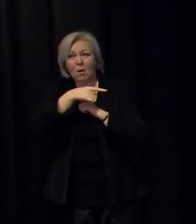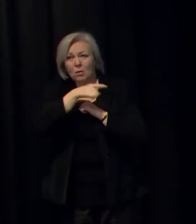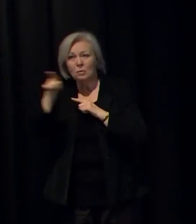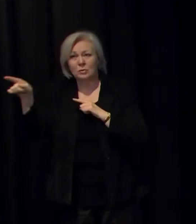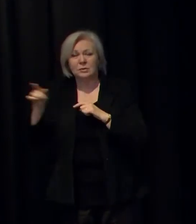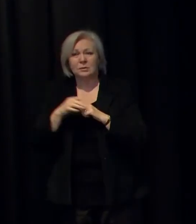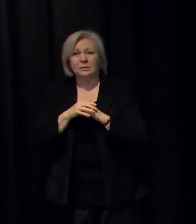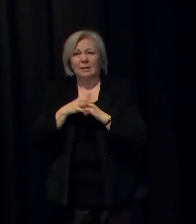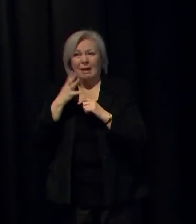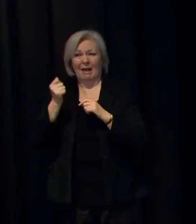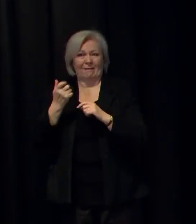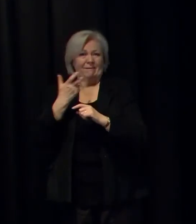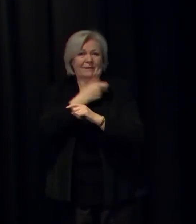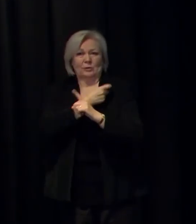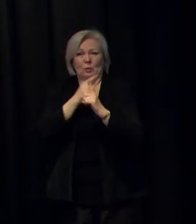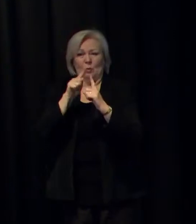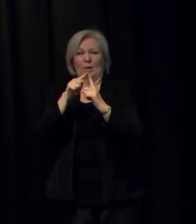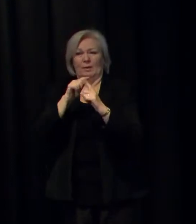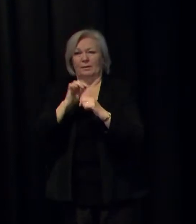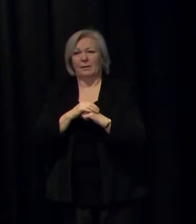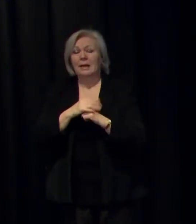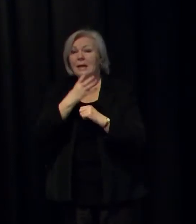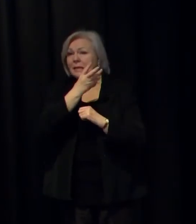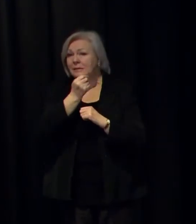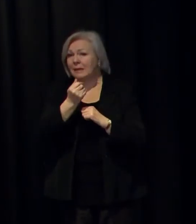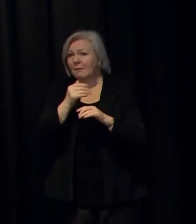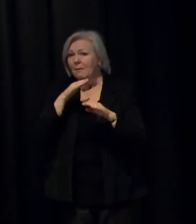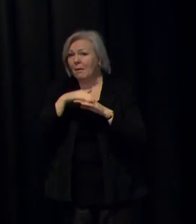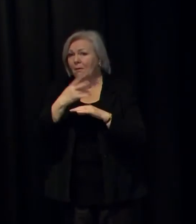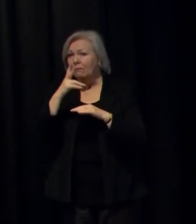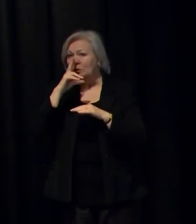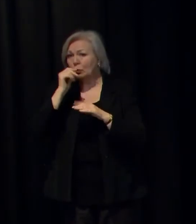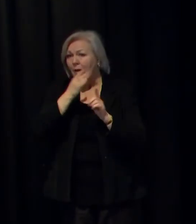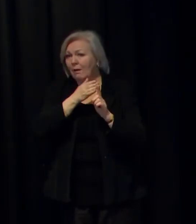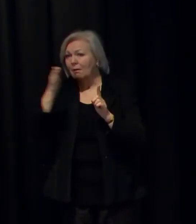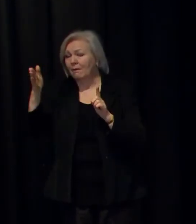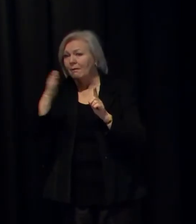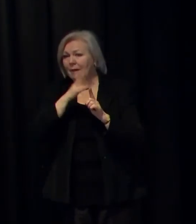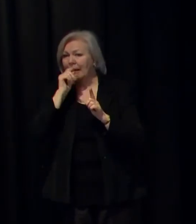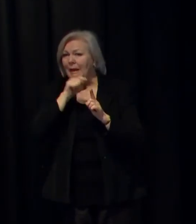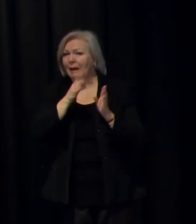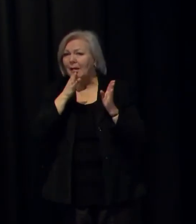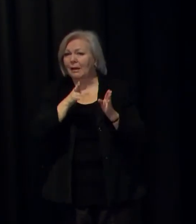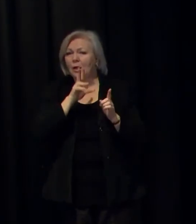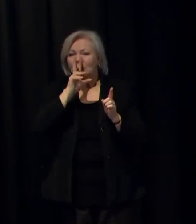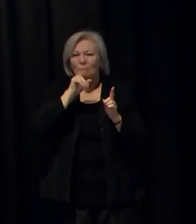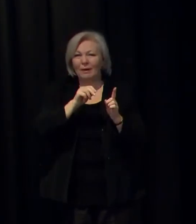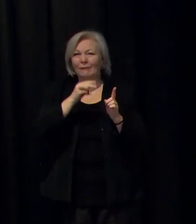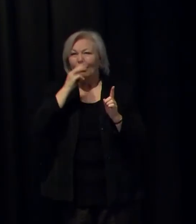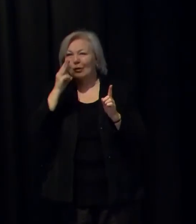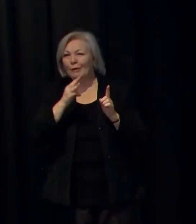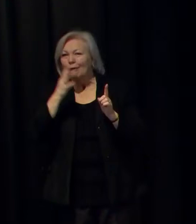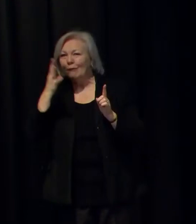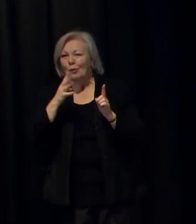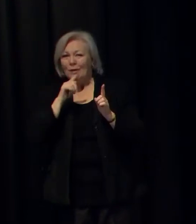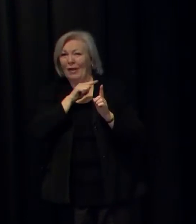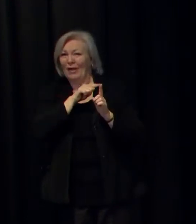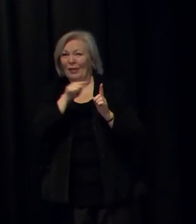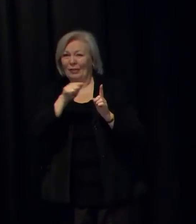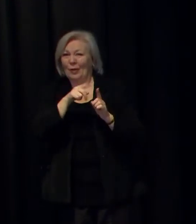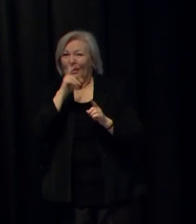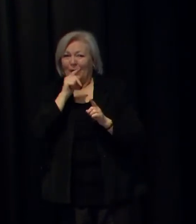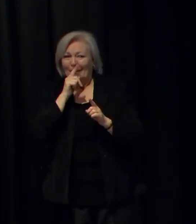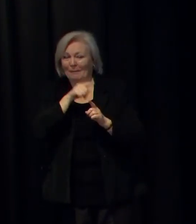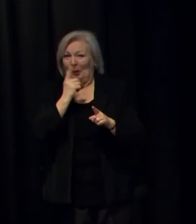out of 10 people over the age of 12. That younger group, the 12, 13, 14 and 15-year-olds, are racing to get